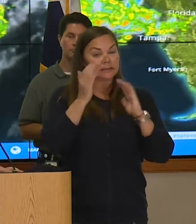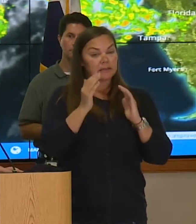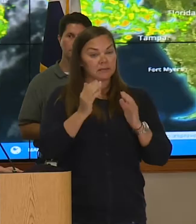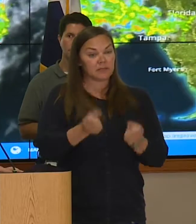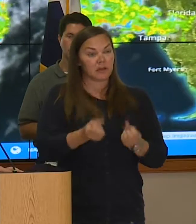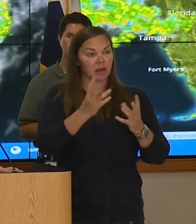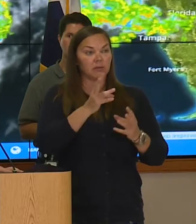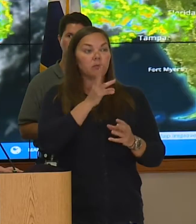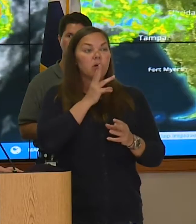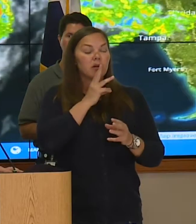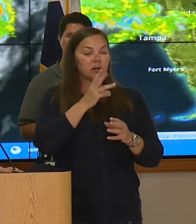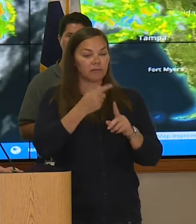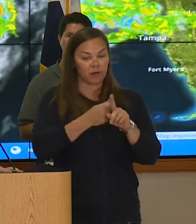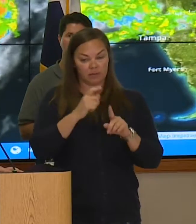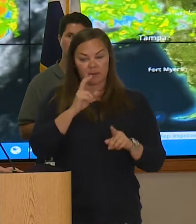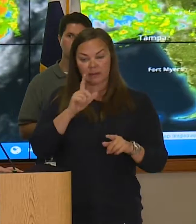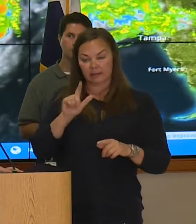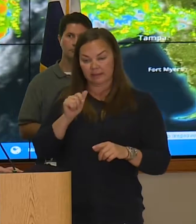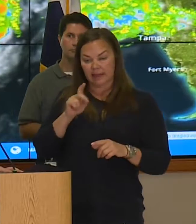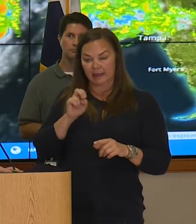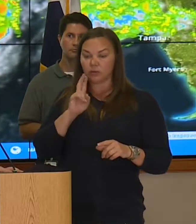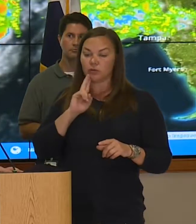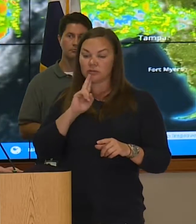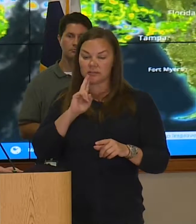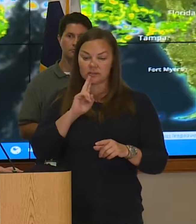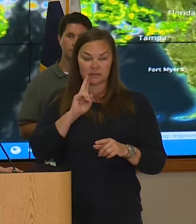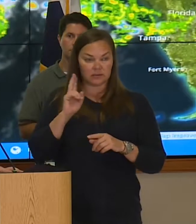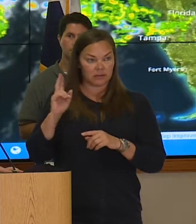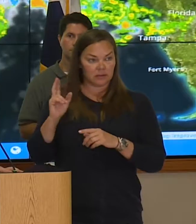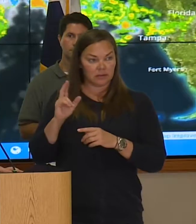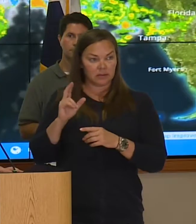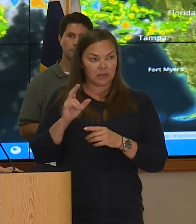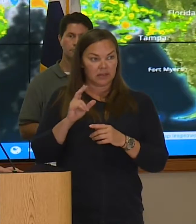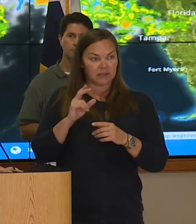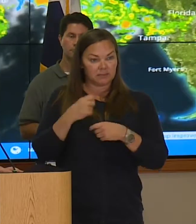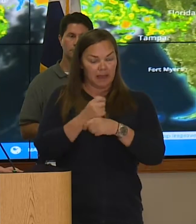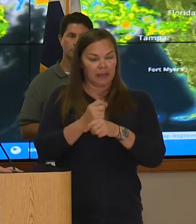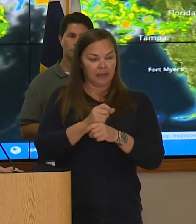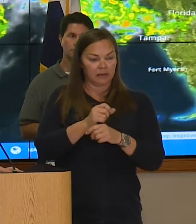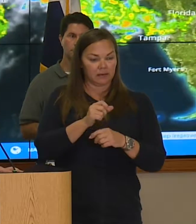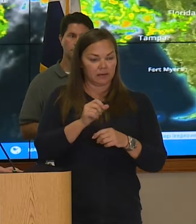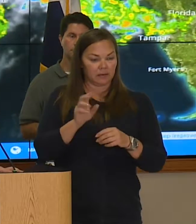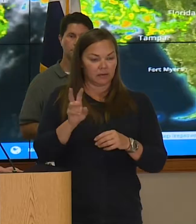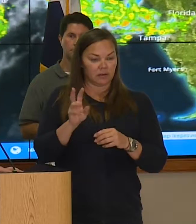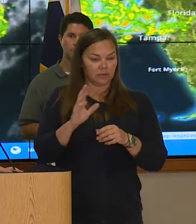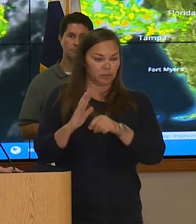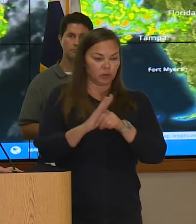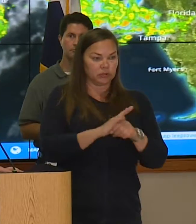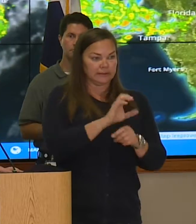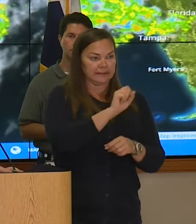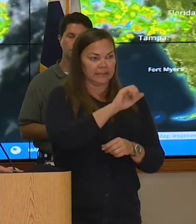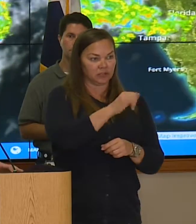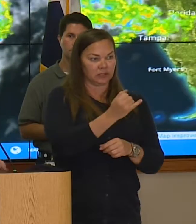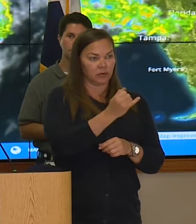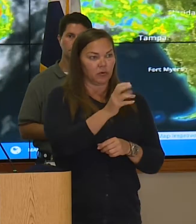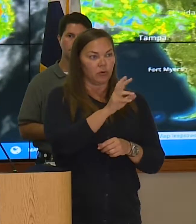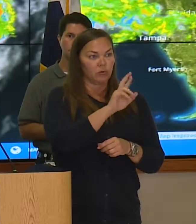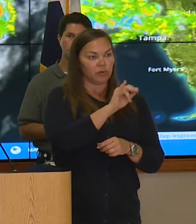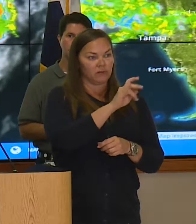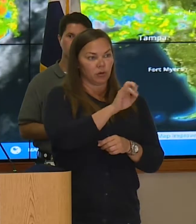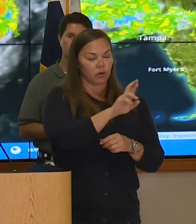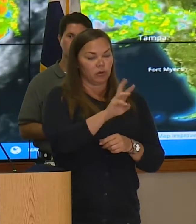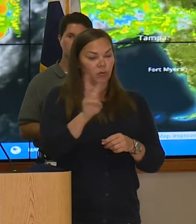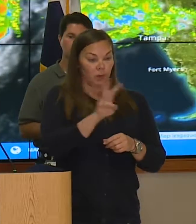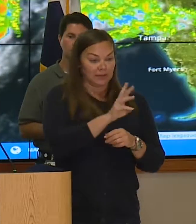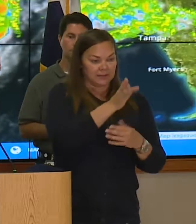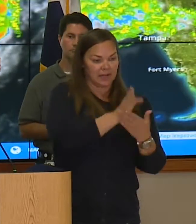of inflow into Lake Houston is producing significant backwater effects on the West Fork of the San Jacinto River. And what I mean by that